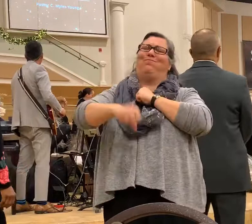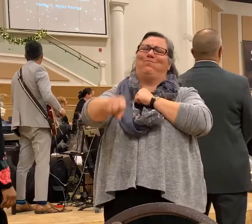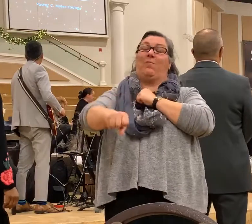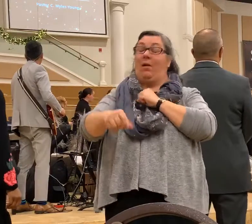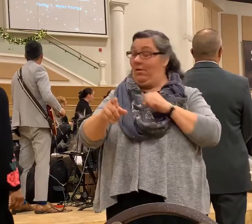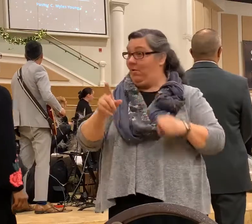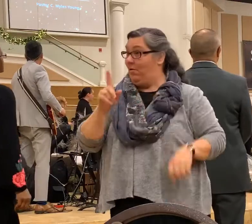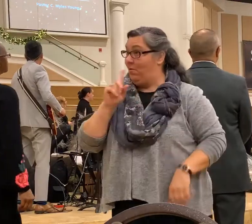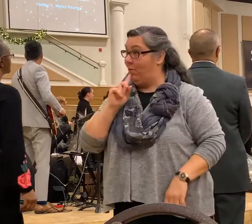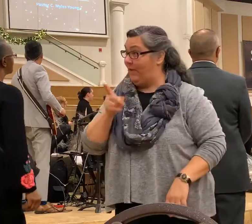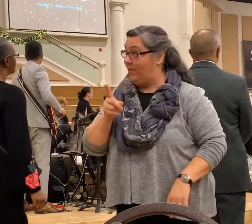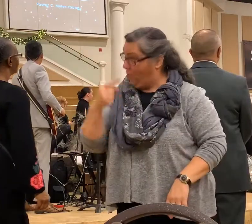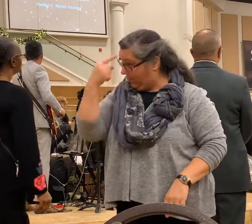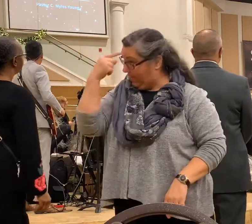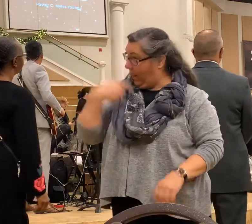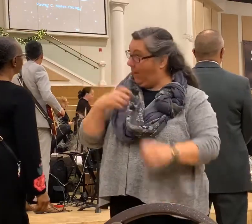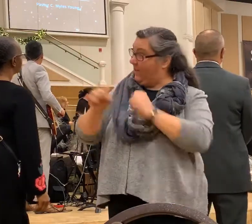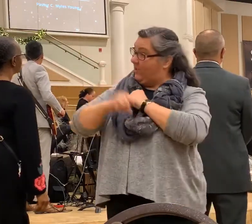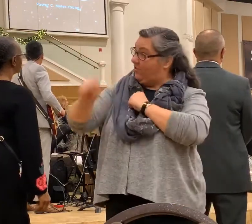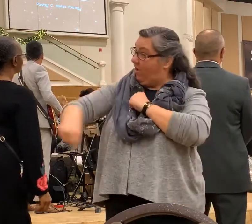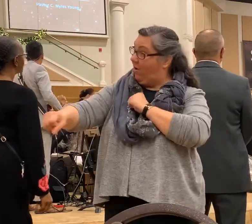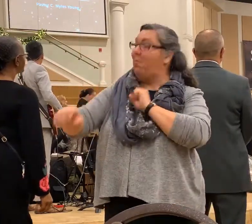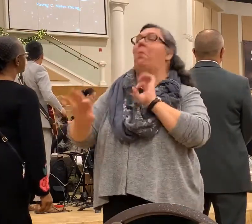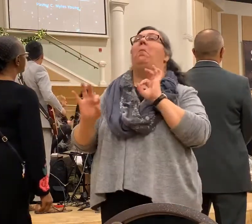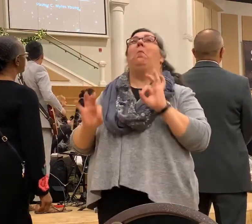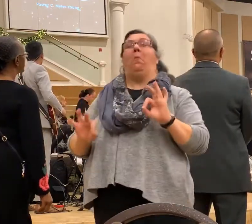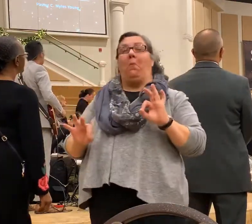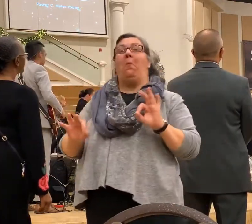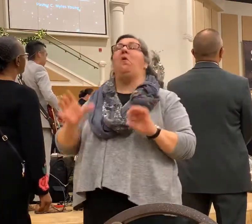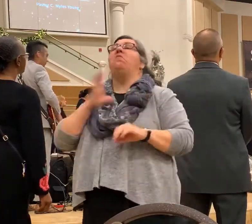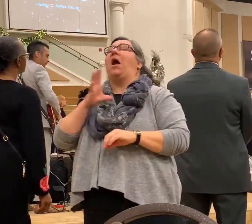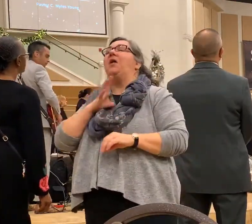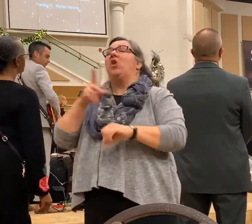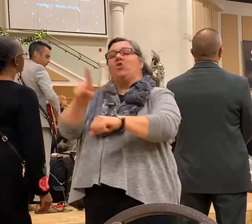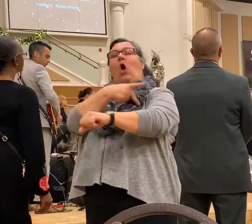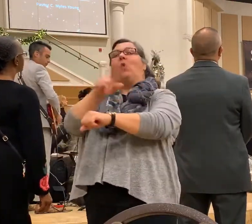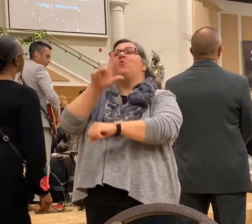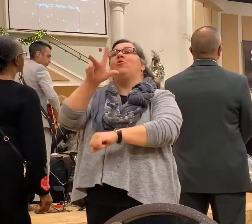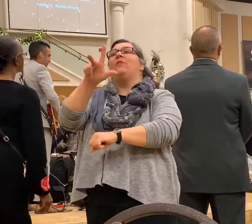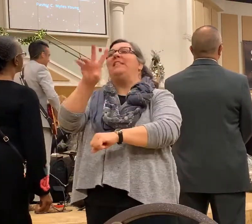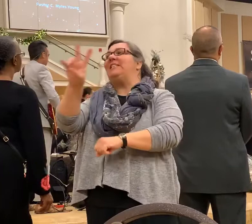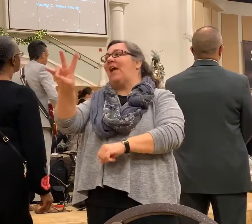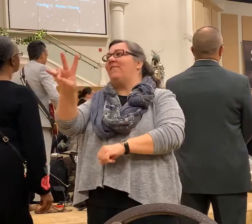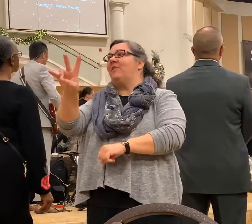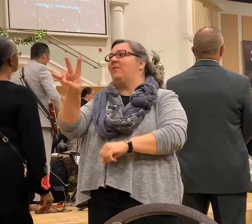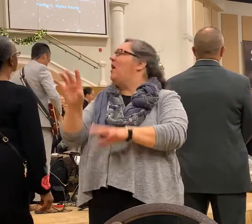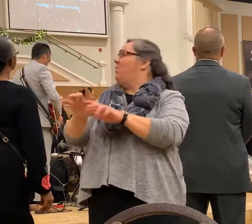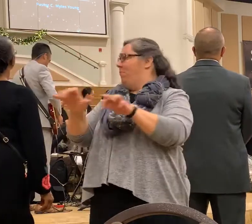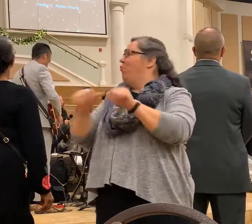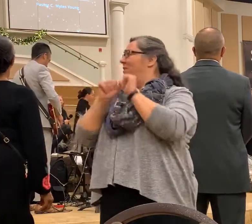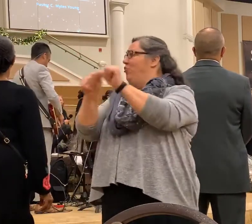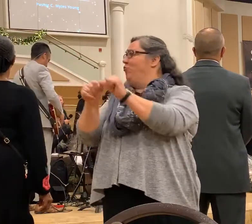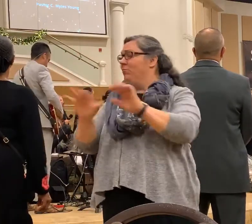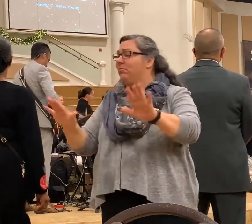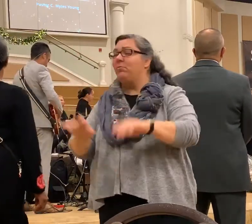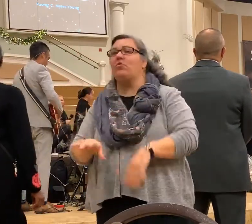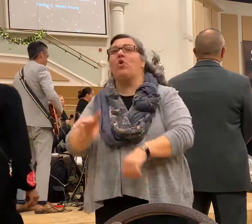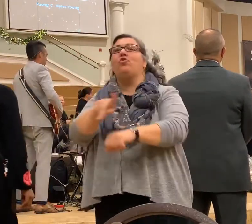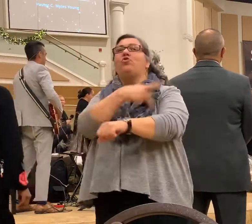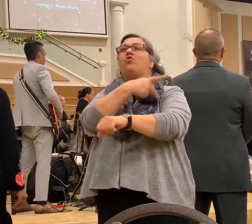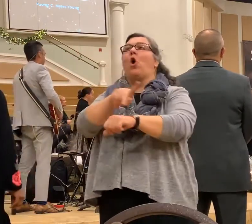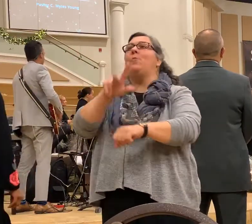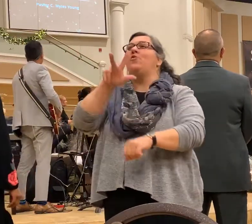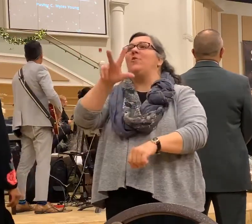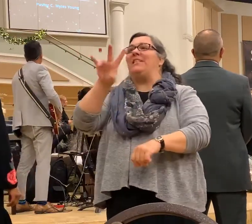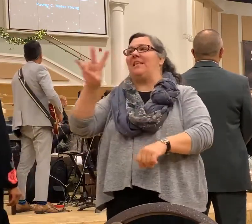You really think I'm stretching that? You really think that, okay? Let's go to Psalm 37. Don't stop. Keep playing. Amen.